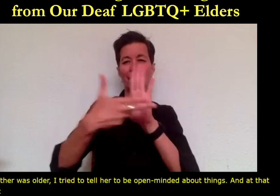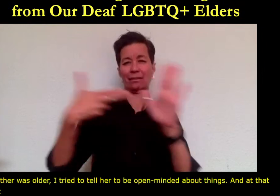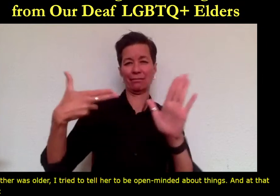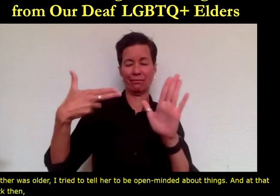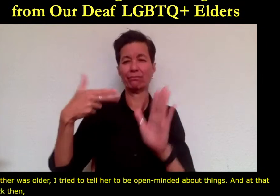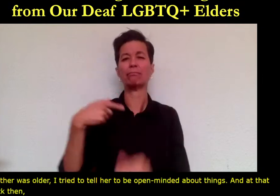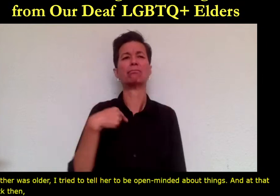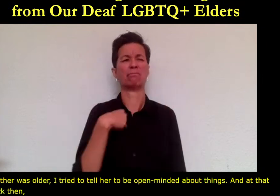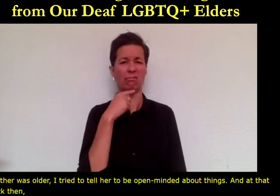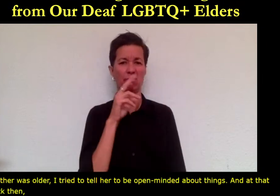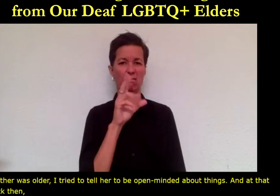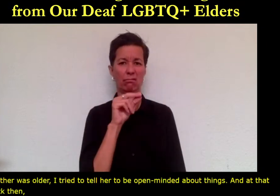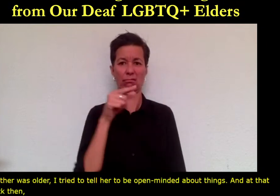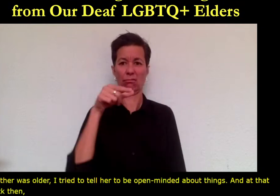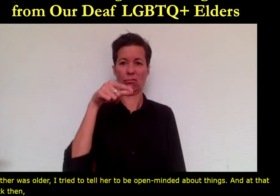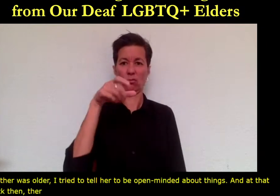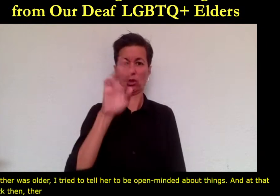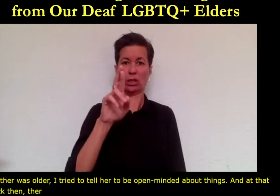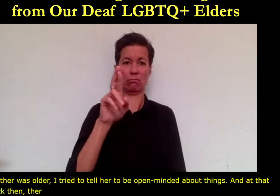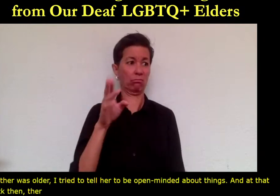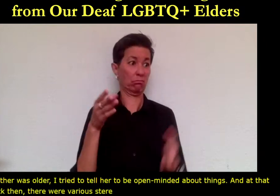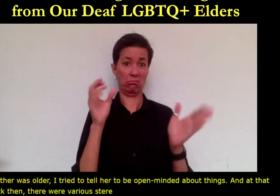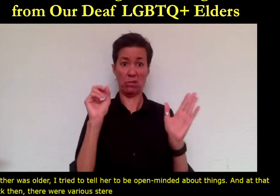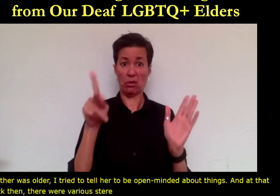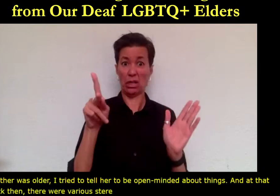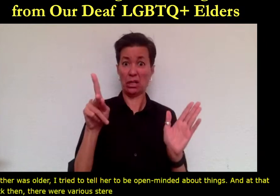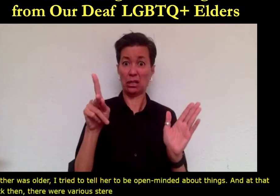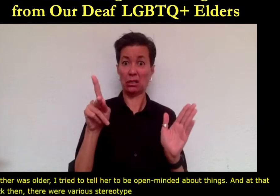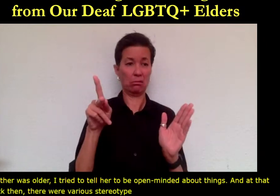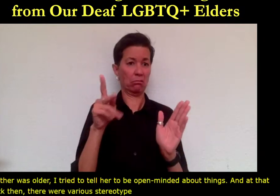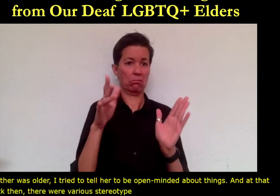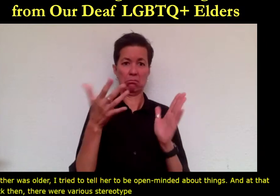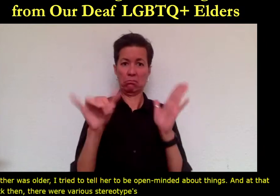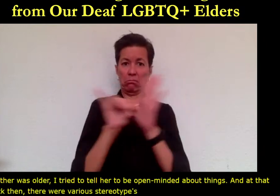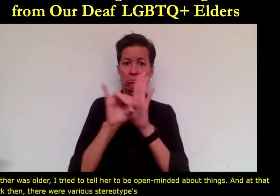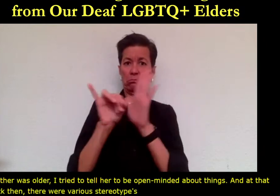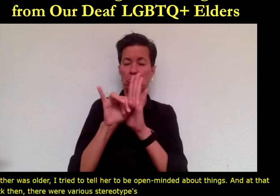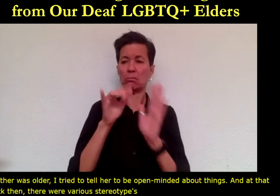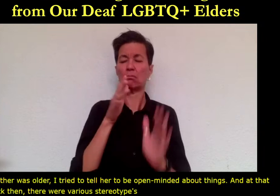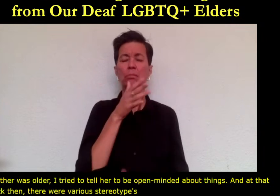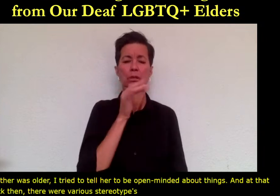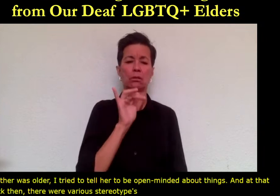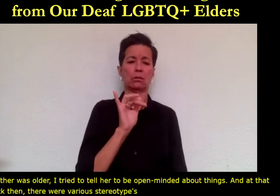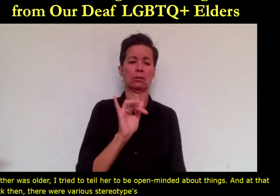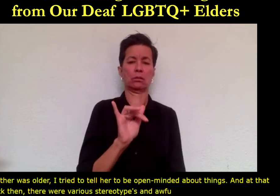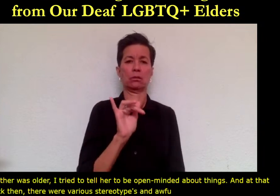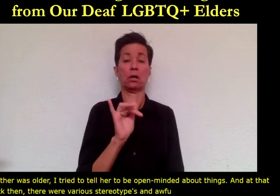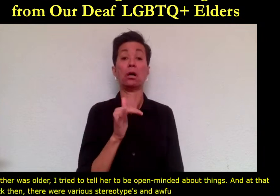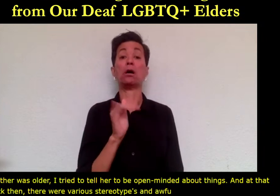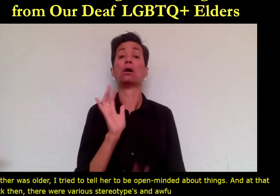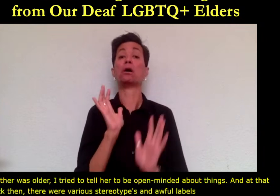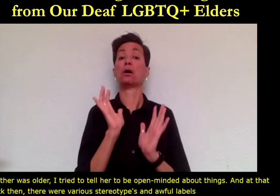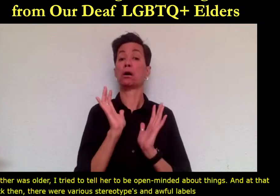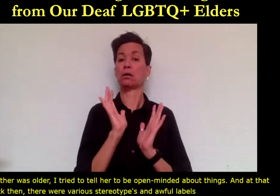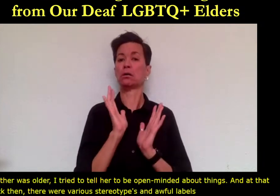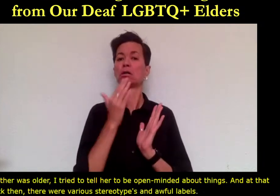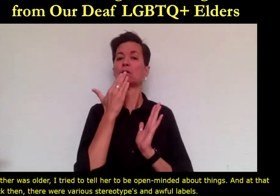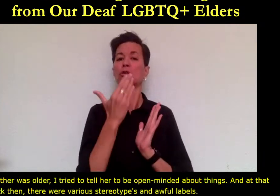awful labels uh queer was okay but dyke was not and that was where my mother